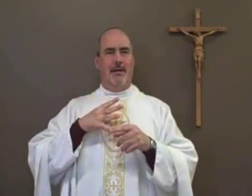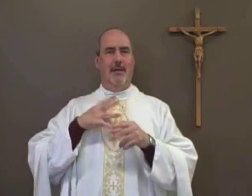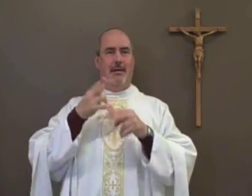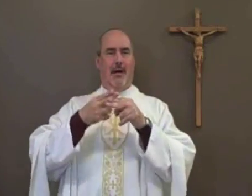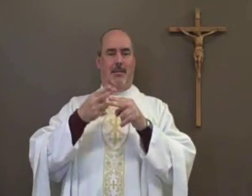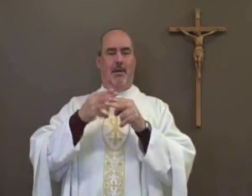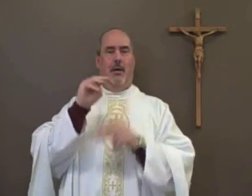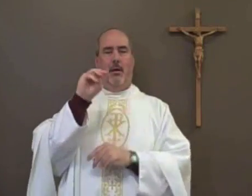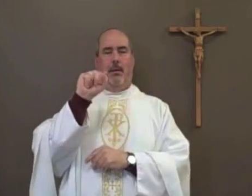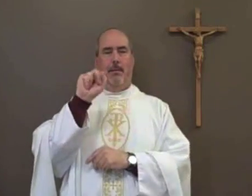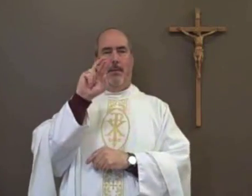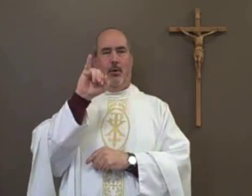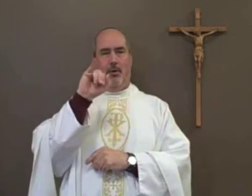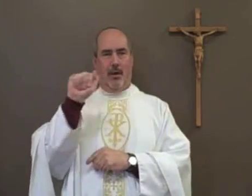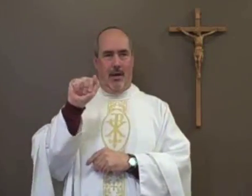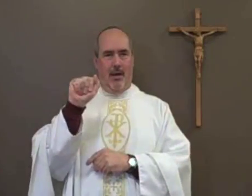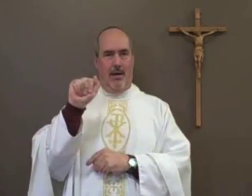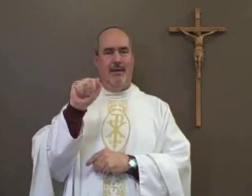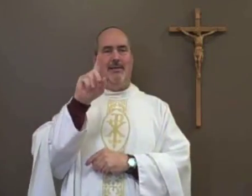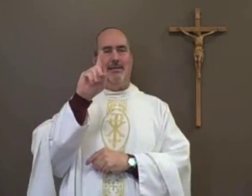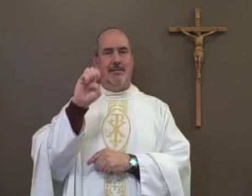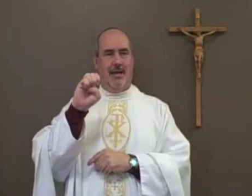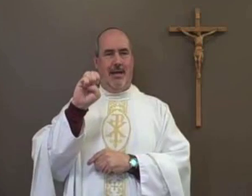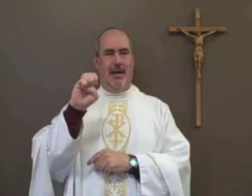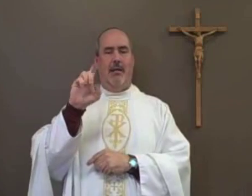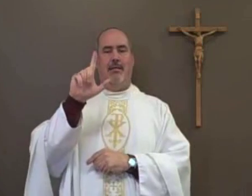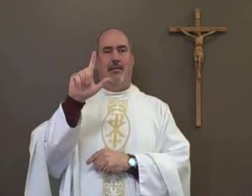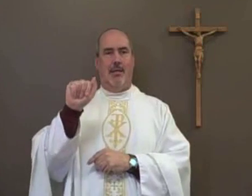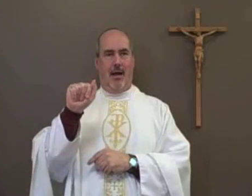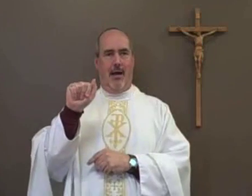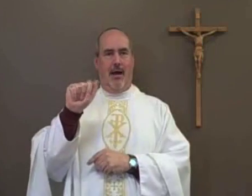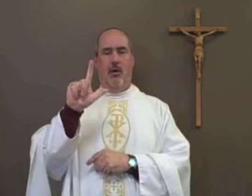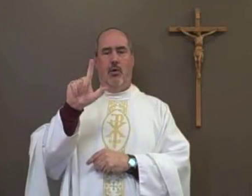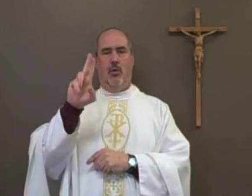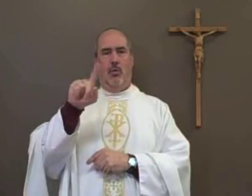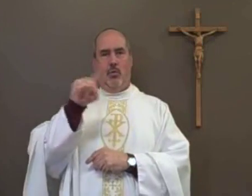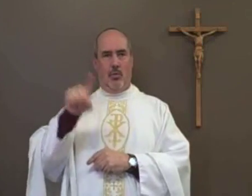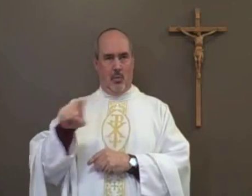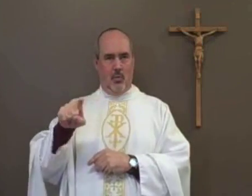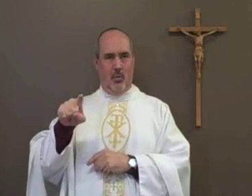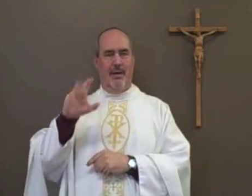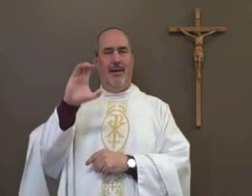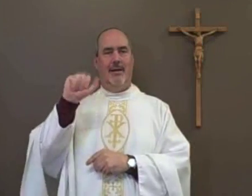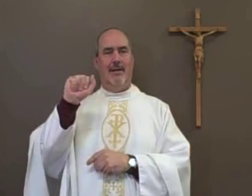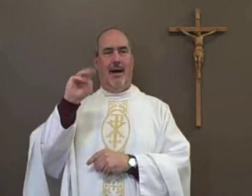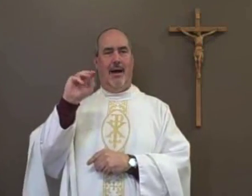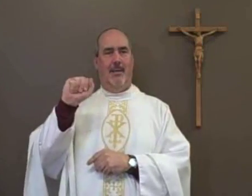talked about a woman by the name of Maria de la Luz Camacho.